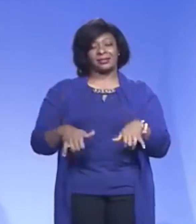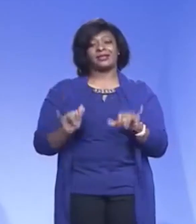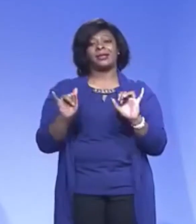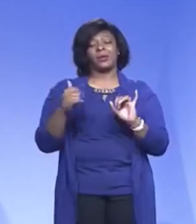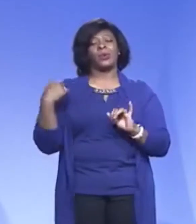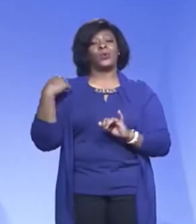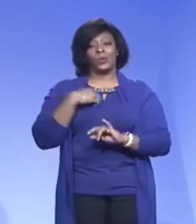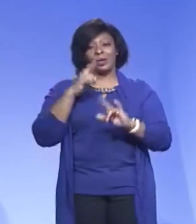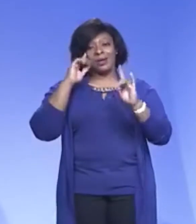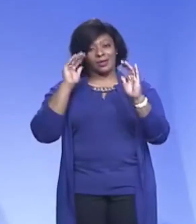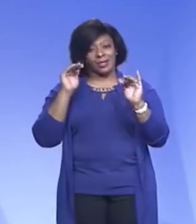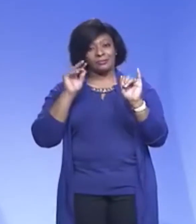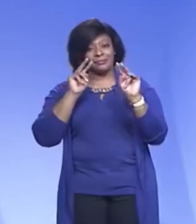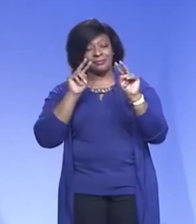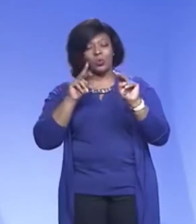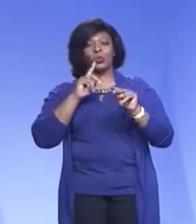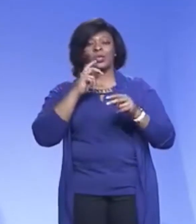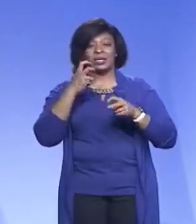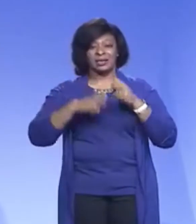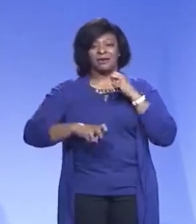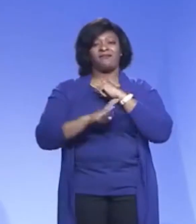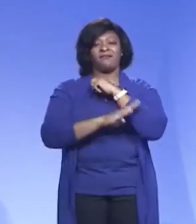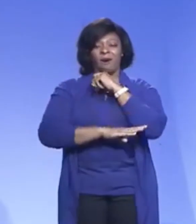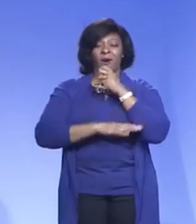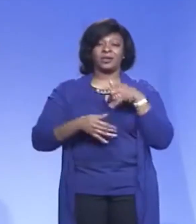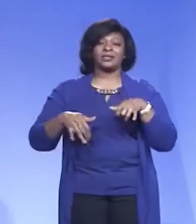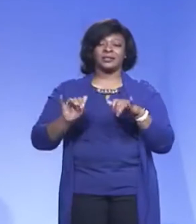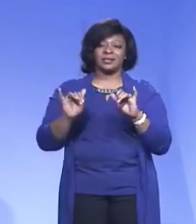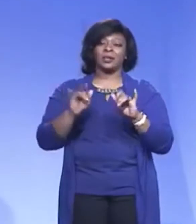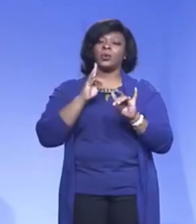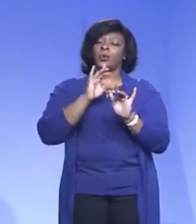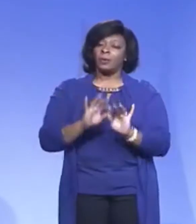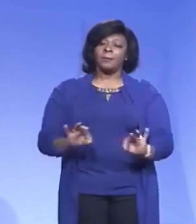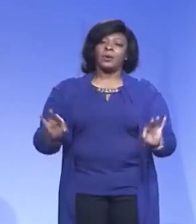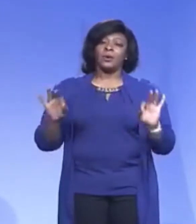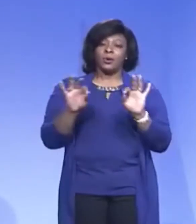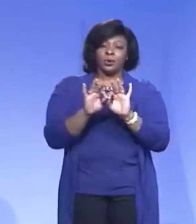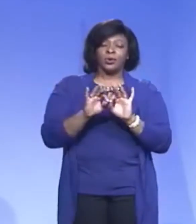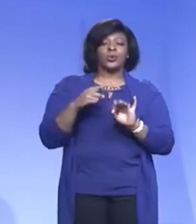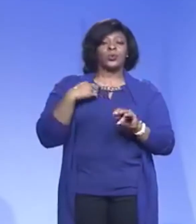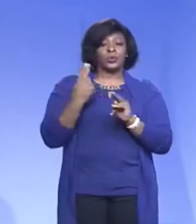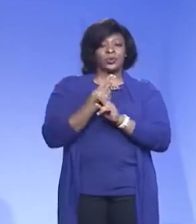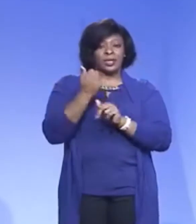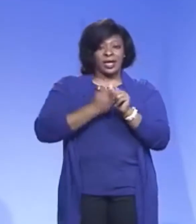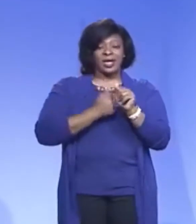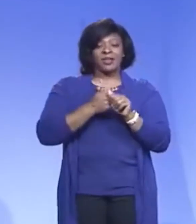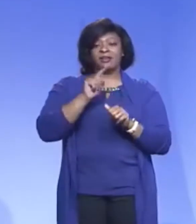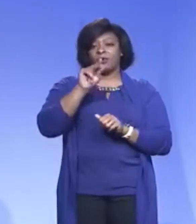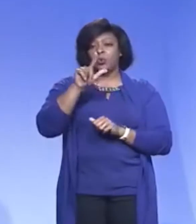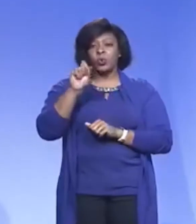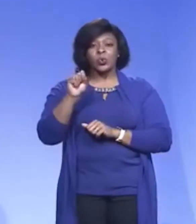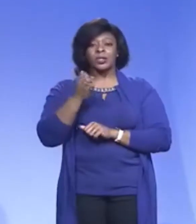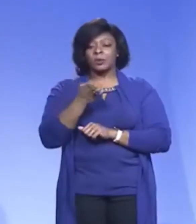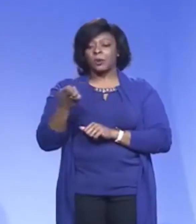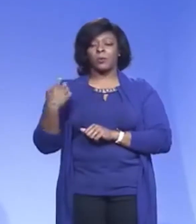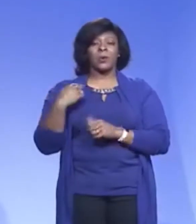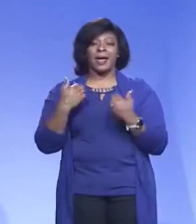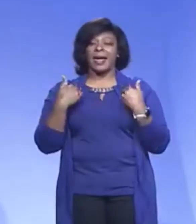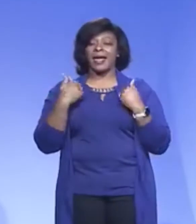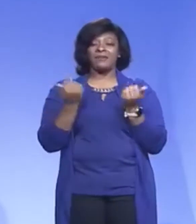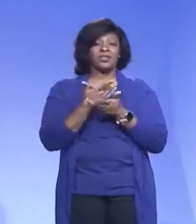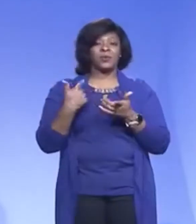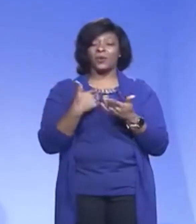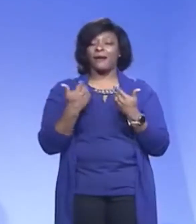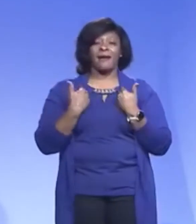do anticipate a very difficult fall, and so it's important that we do use every tool that we have or every weapon that we